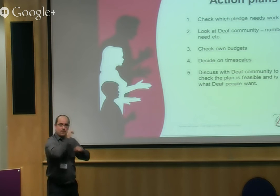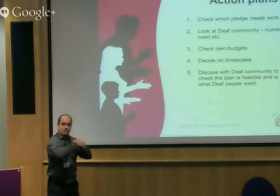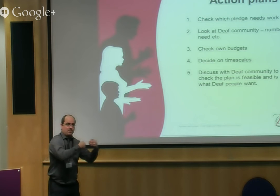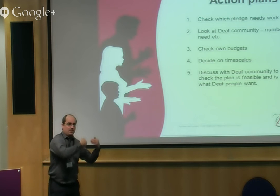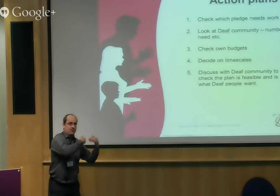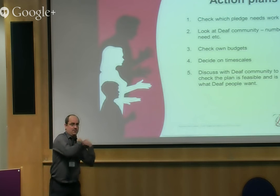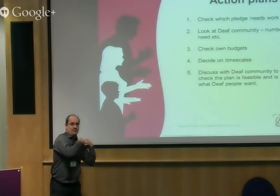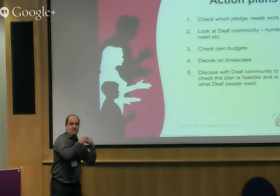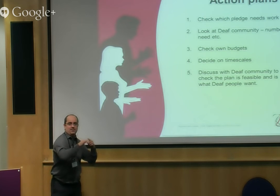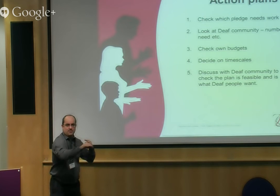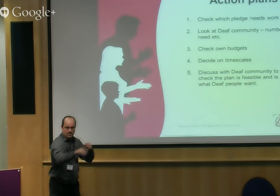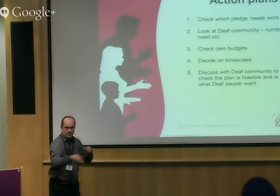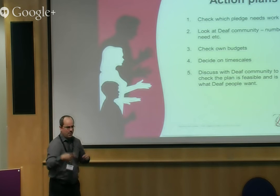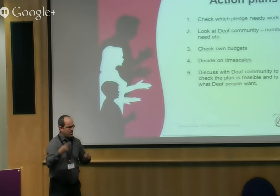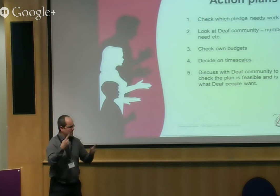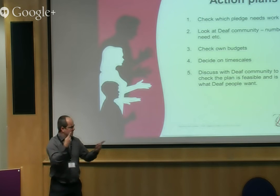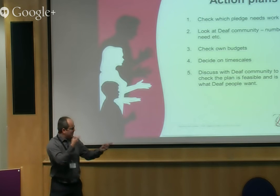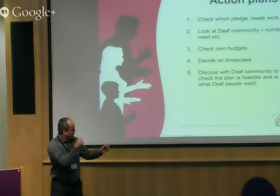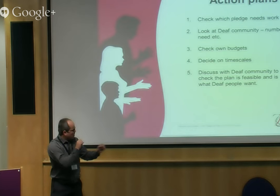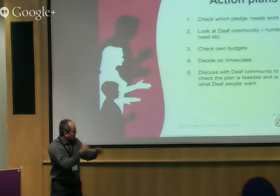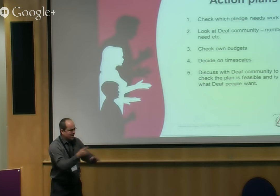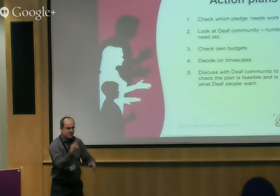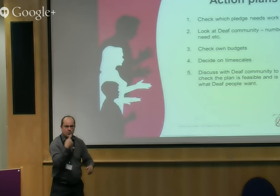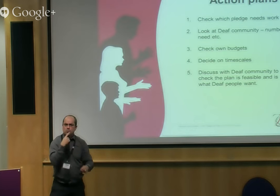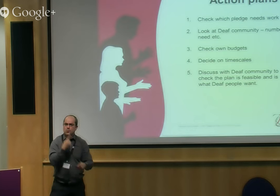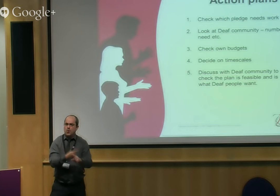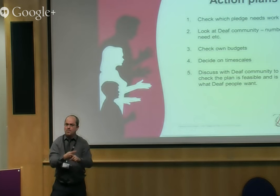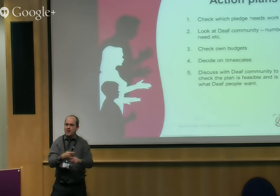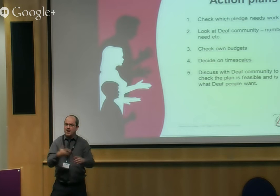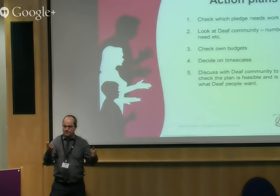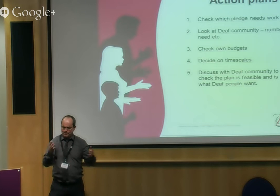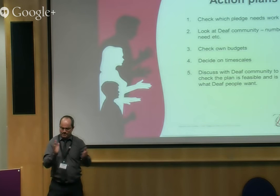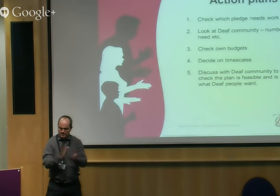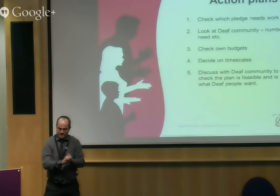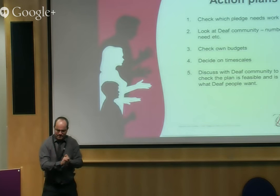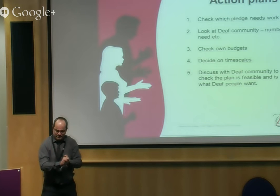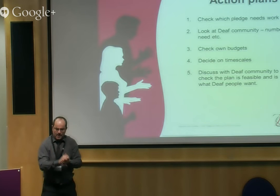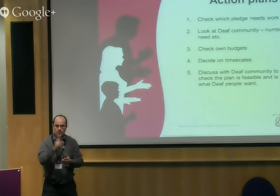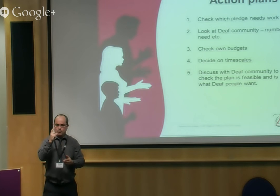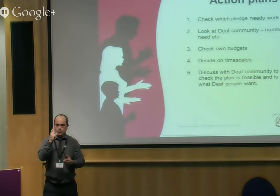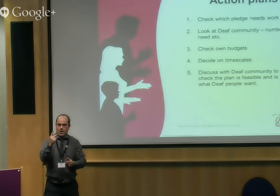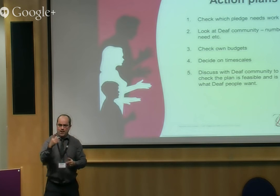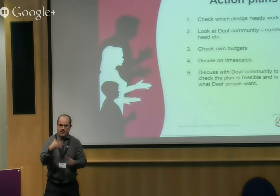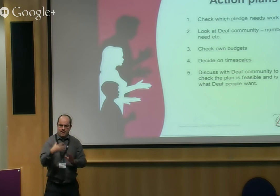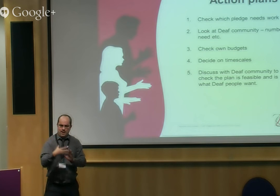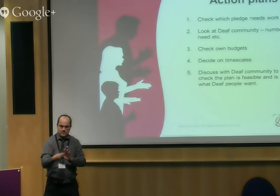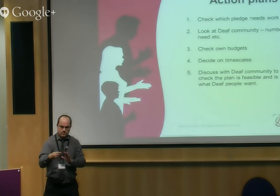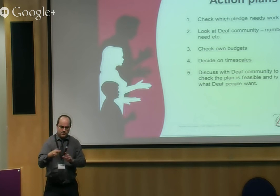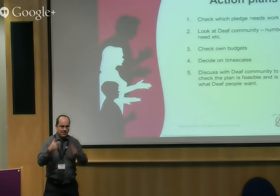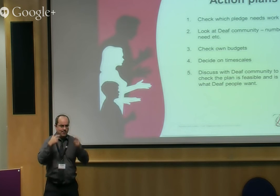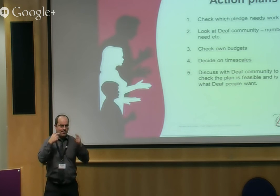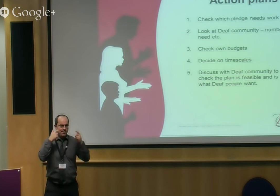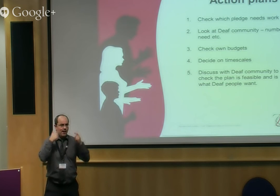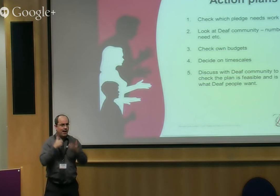can pass it on to the other authorities, and we can ask them to do it. James was talking before about one